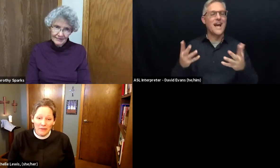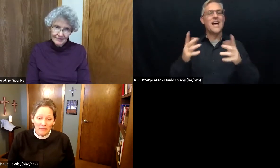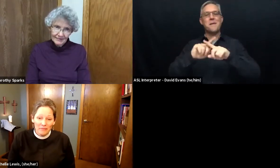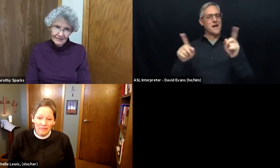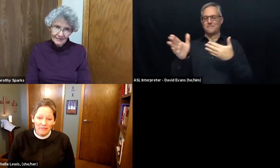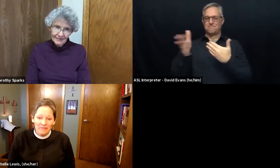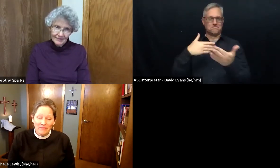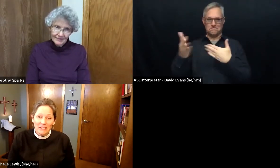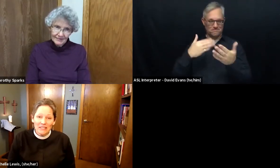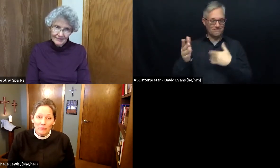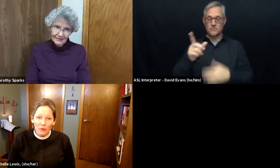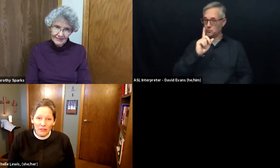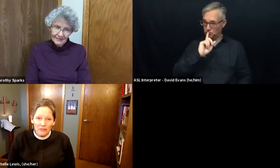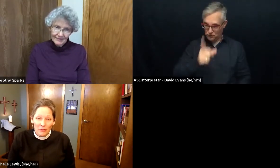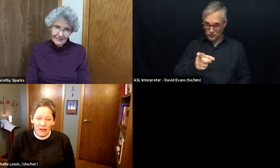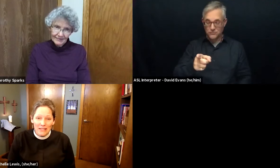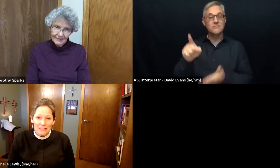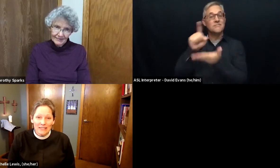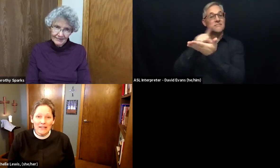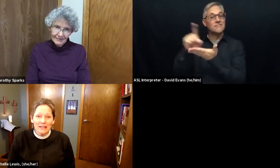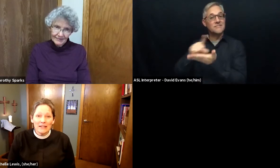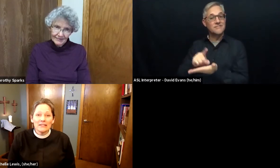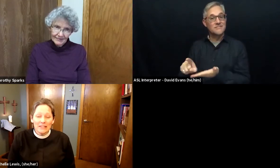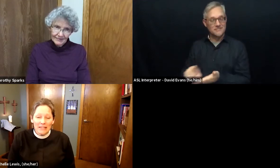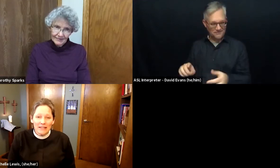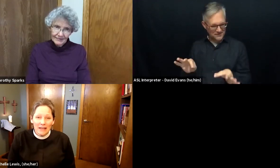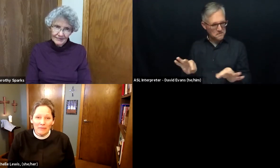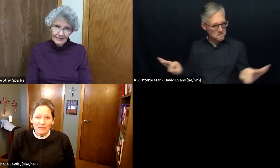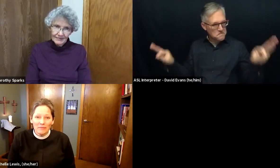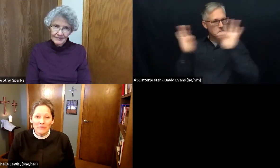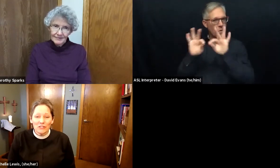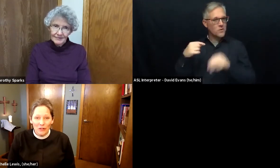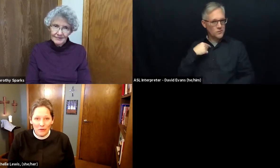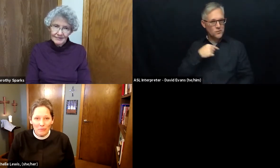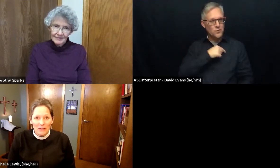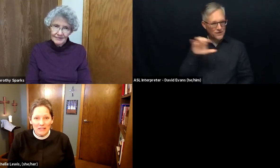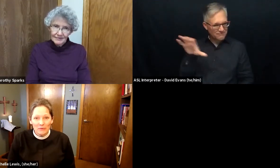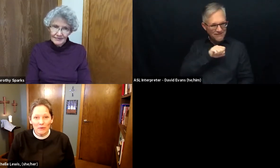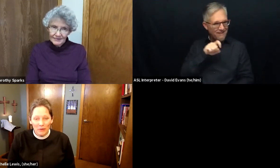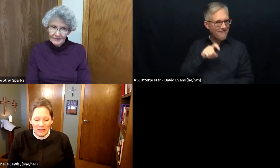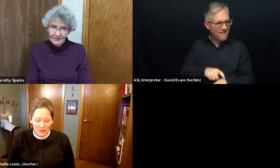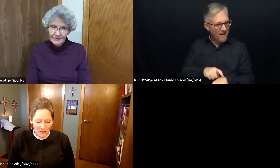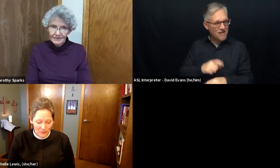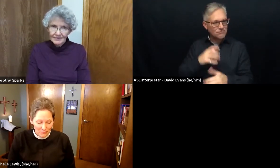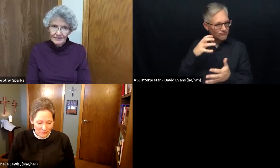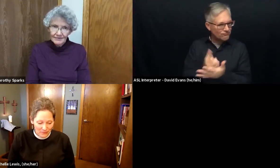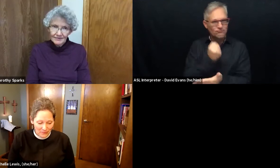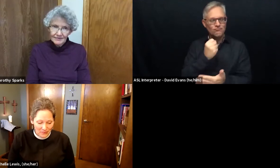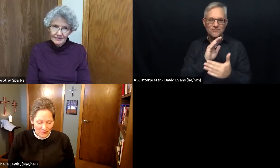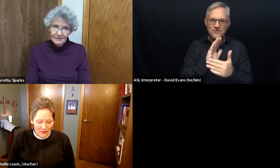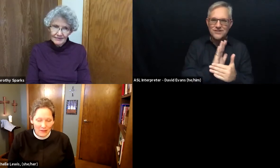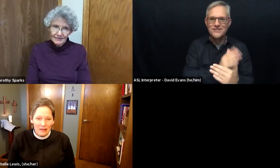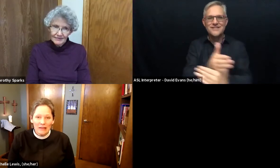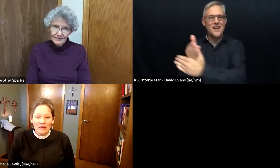week that is important for us to take time to share the peace with one another.